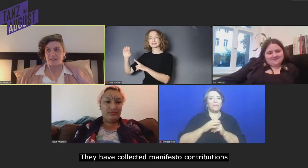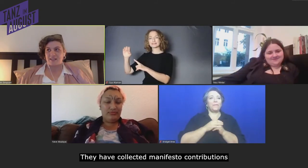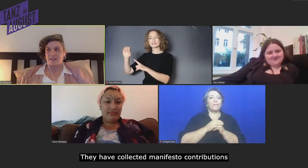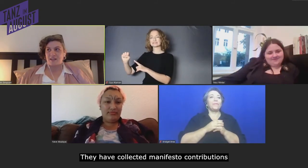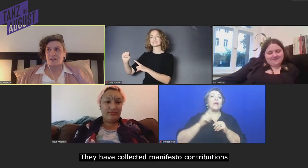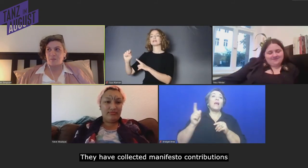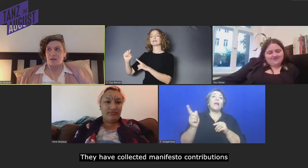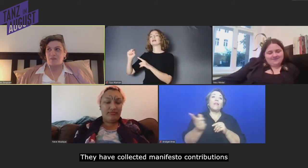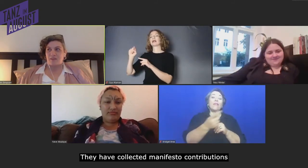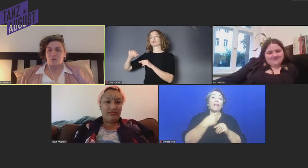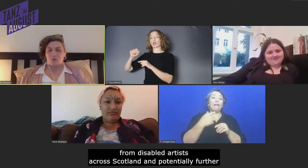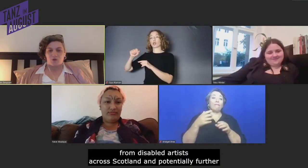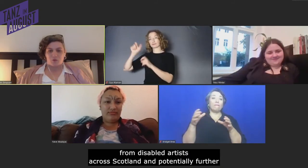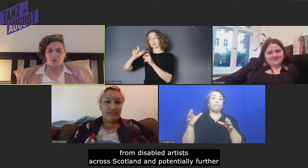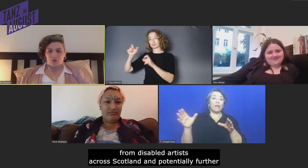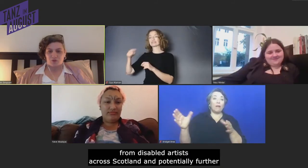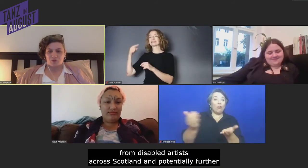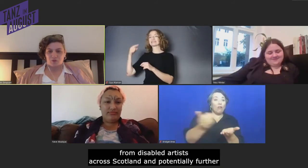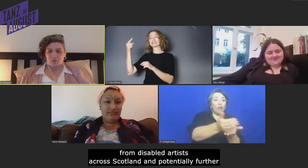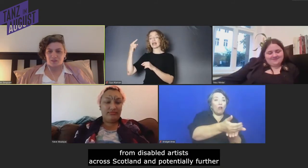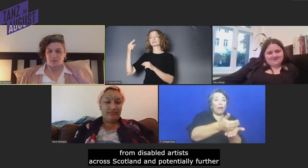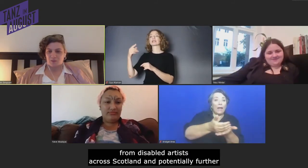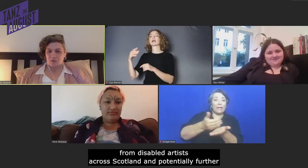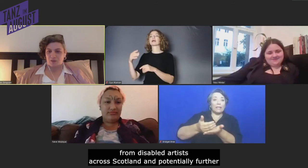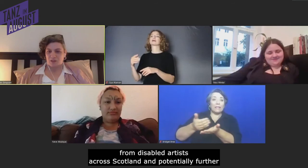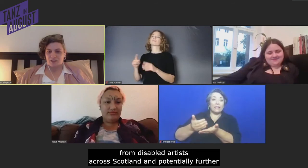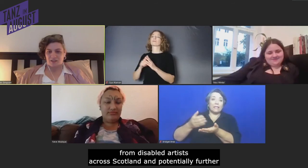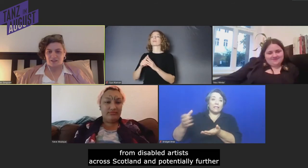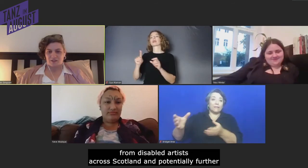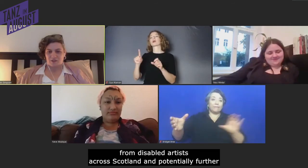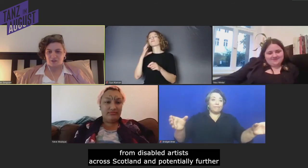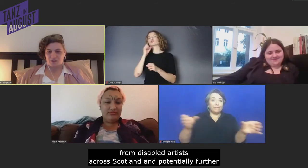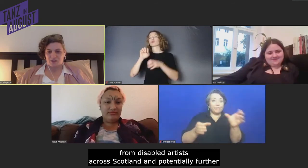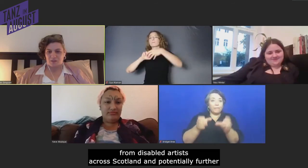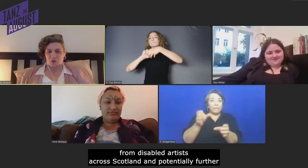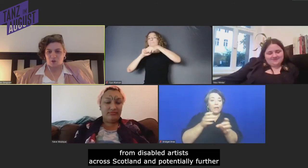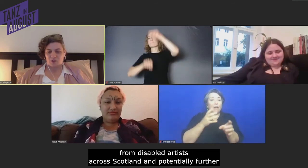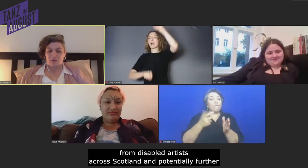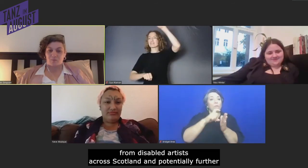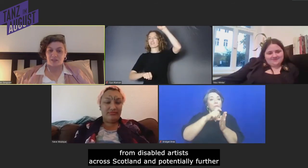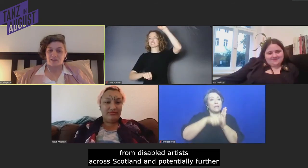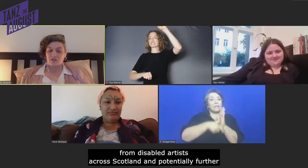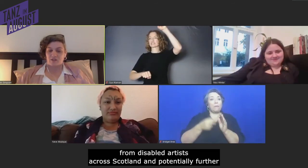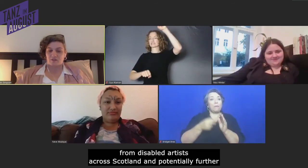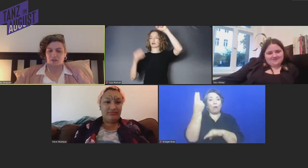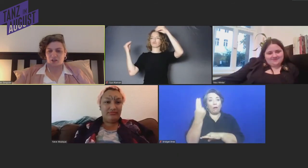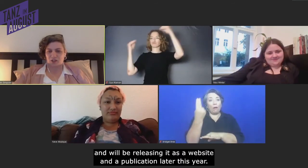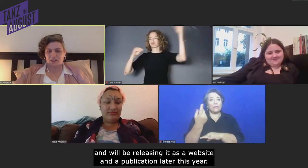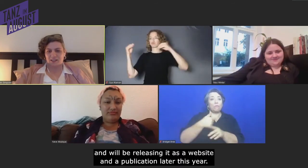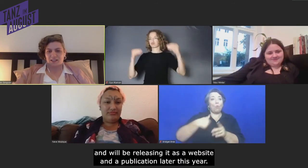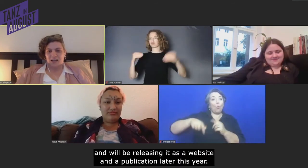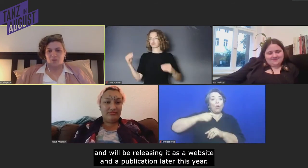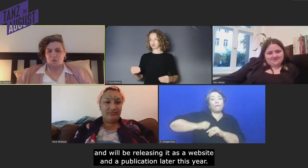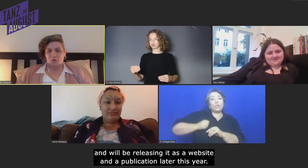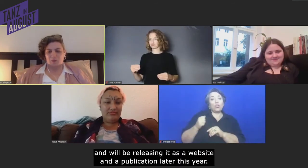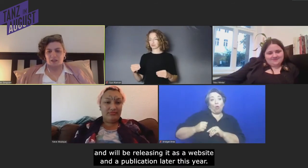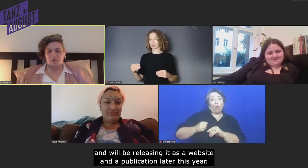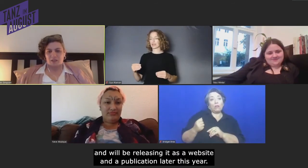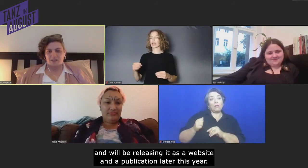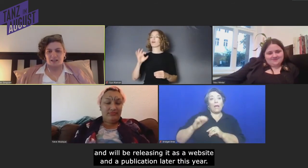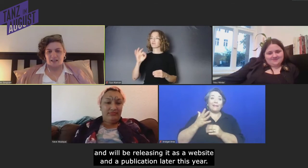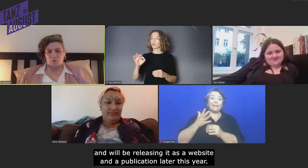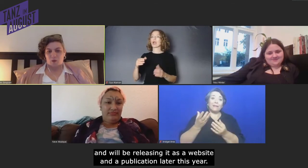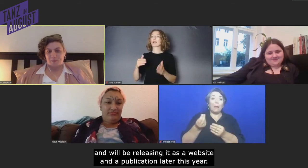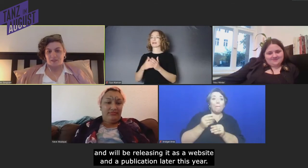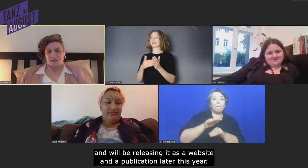collected manifesto contributions from disabled artists across Scotland and potentially further, and we'll be releasing